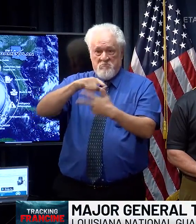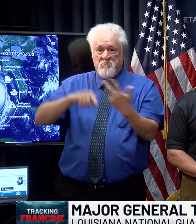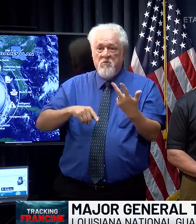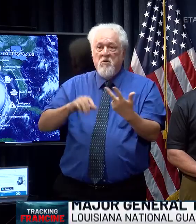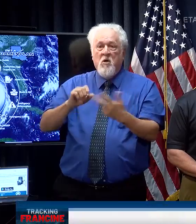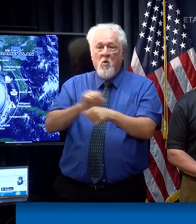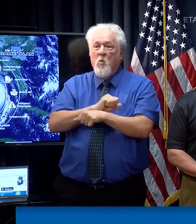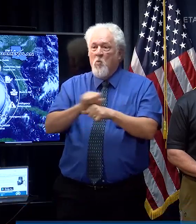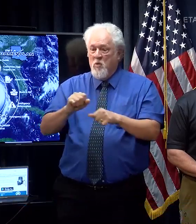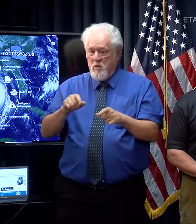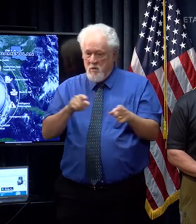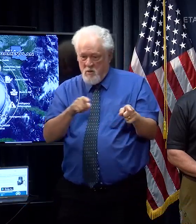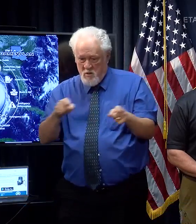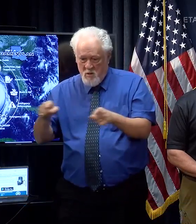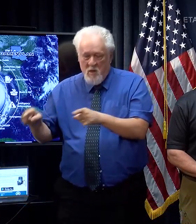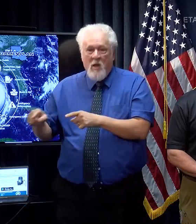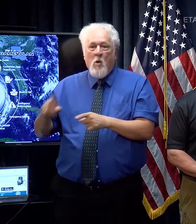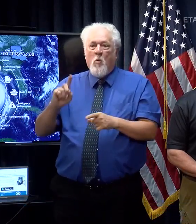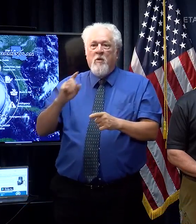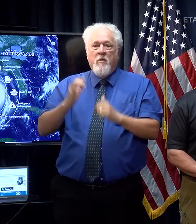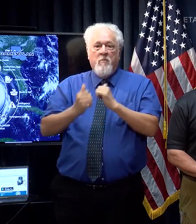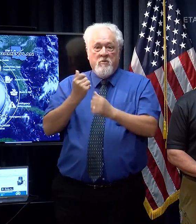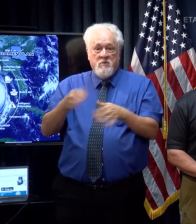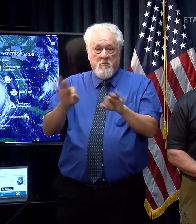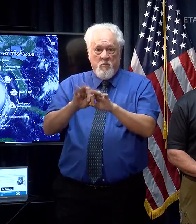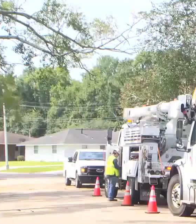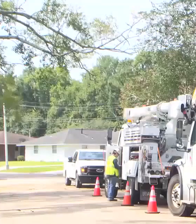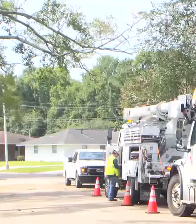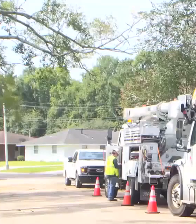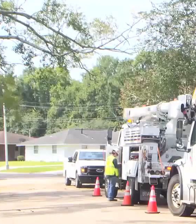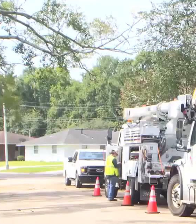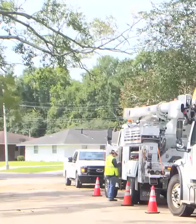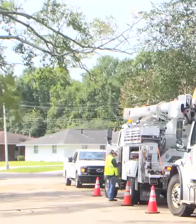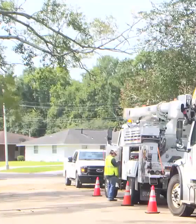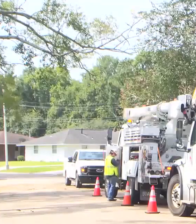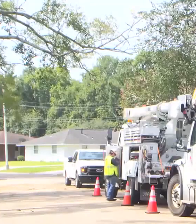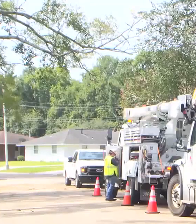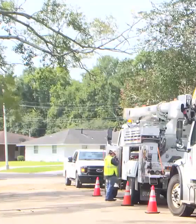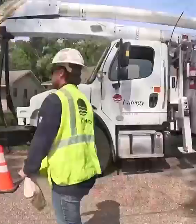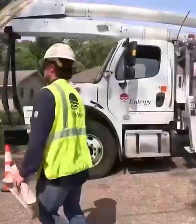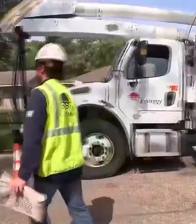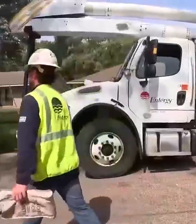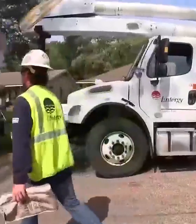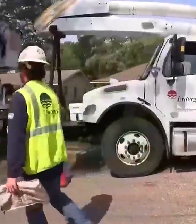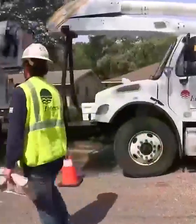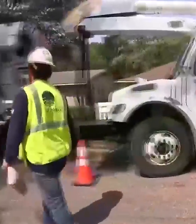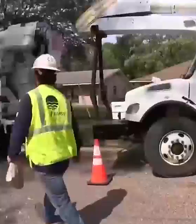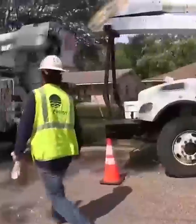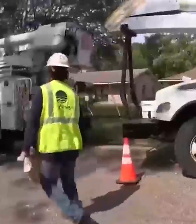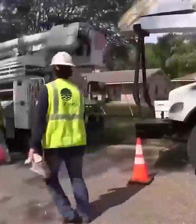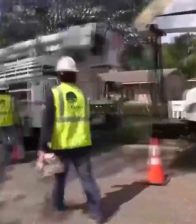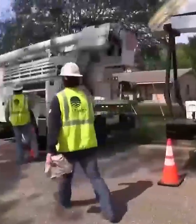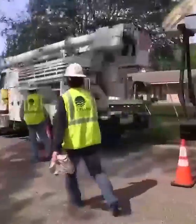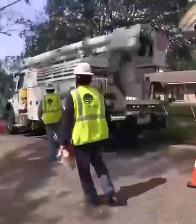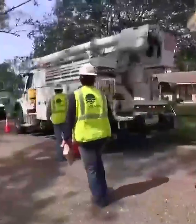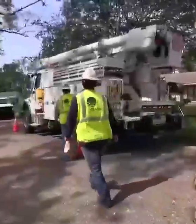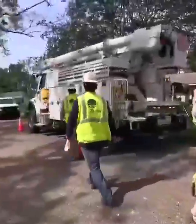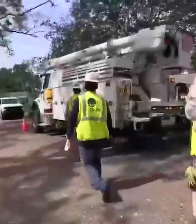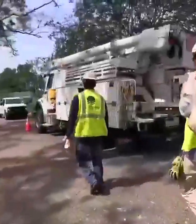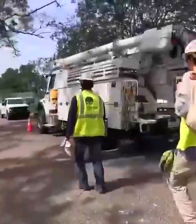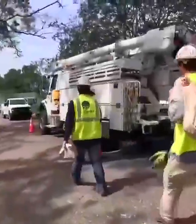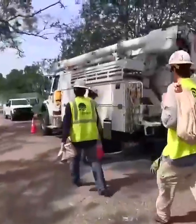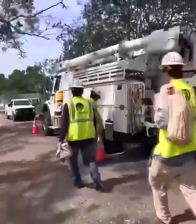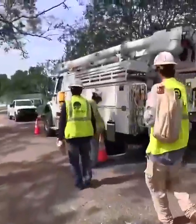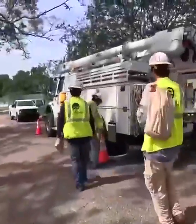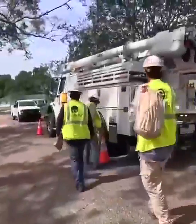think is the most probable mission post storm which would be search and rescue. The Louisiana Public Service Commission says they also have crews on standby